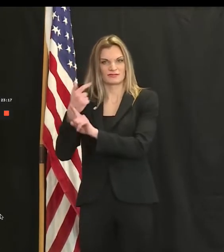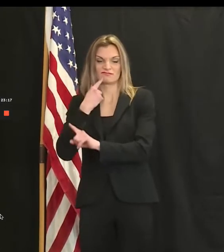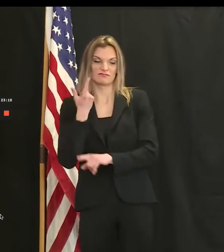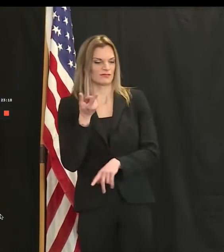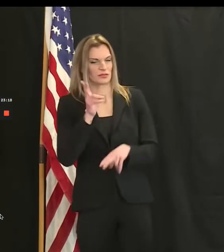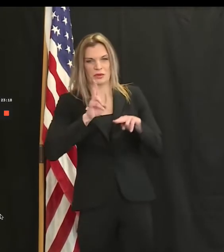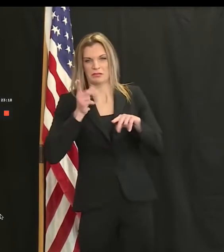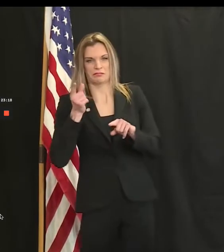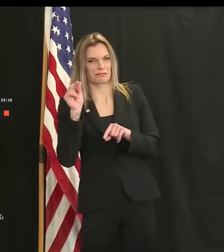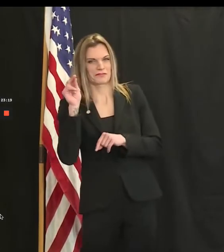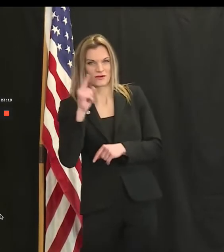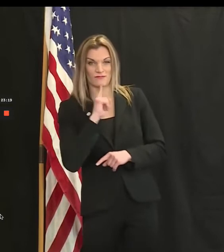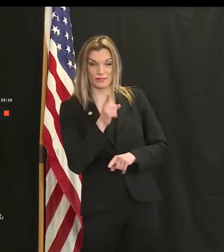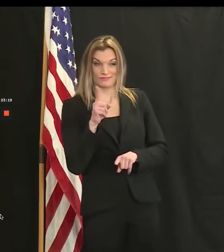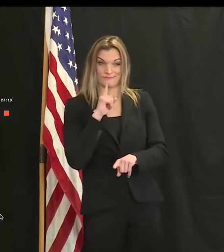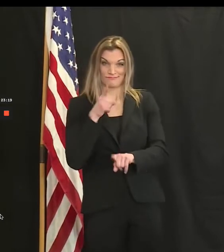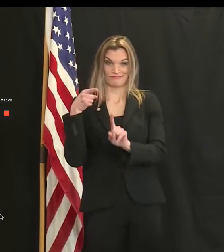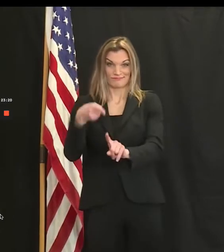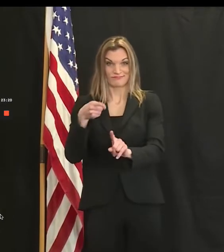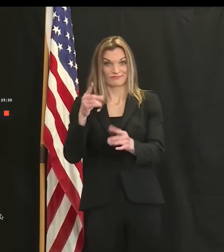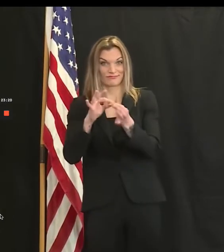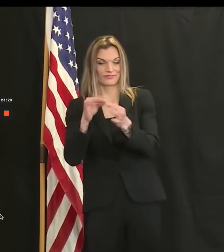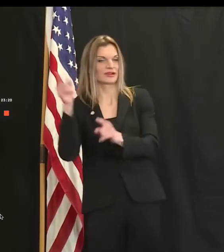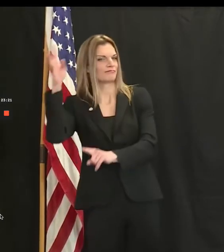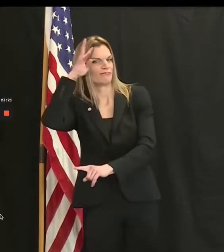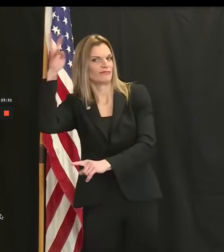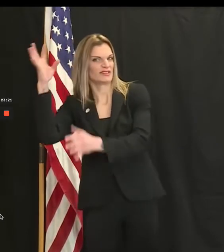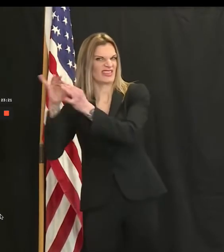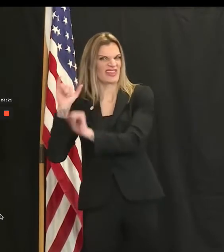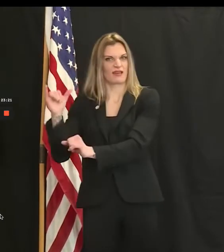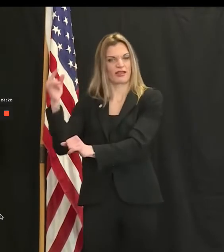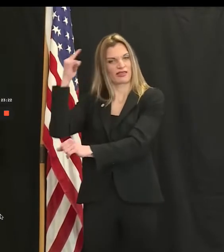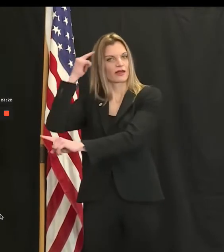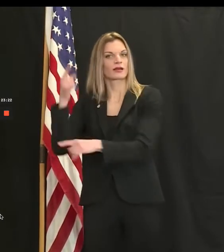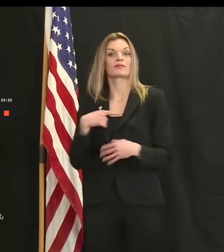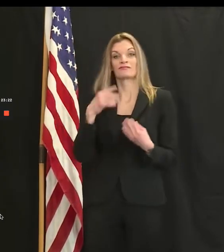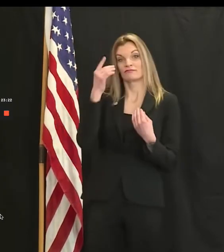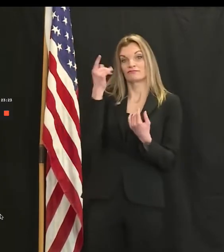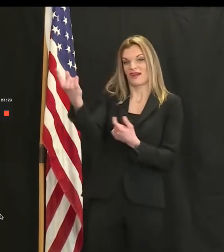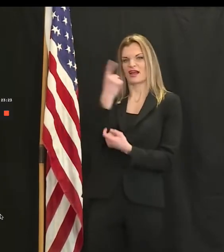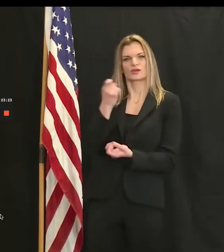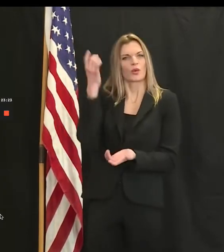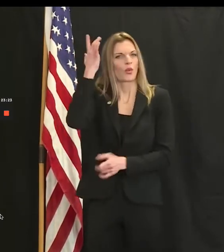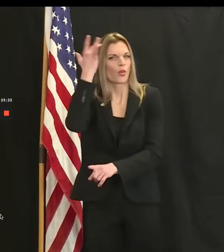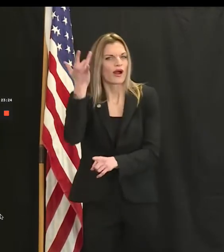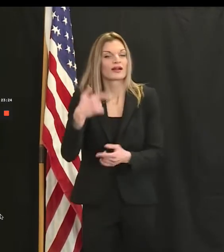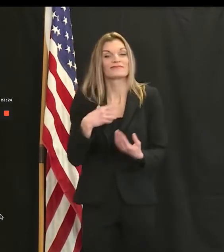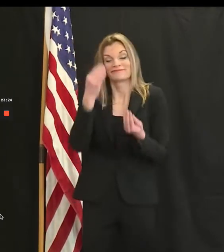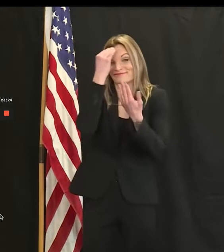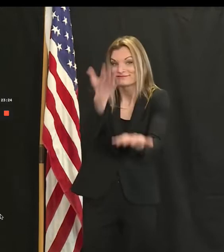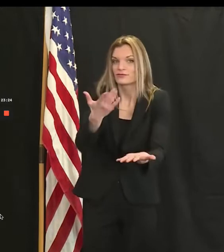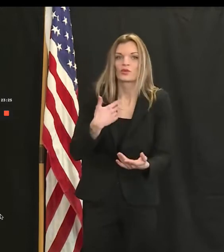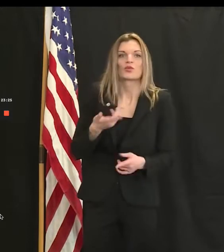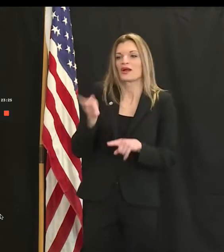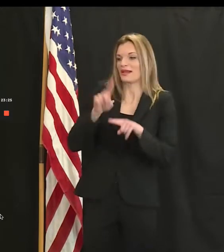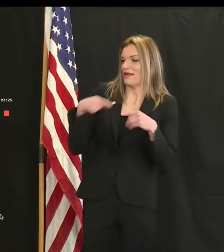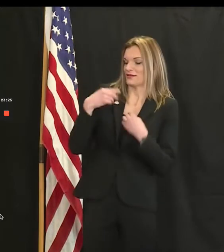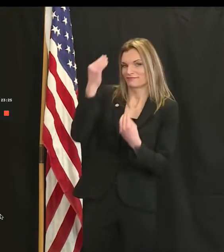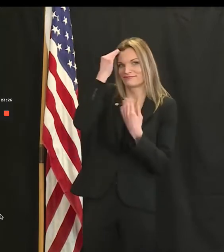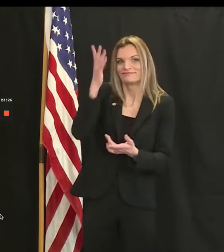can't provide any evidence at all. As that's why we've read the statute a couple of times so that people will understand. Michigan is not generally a grand jury